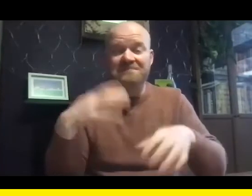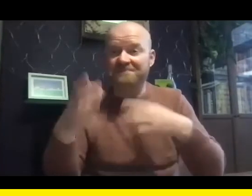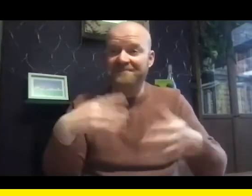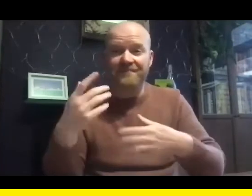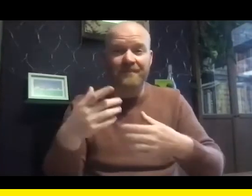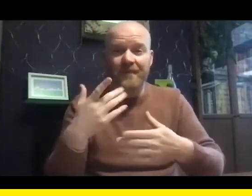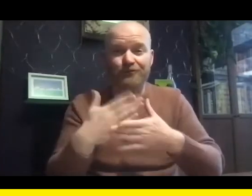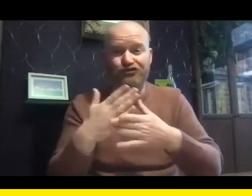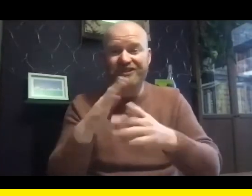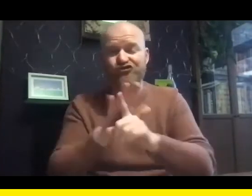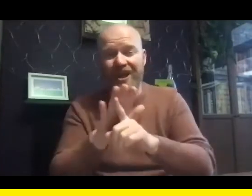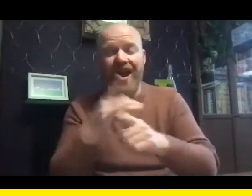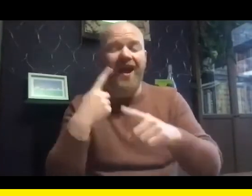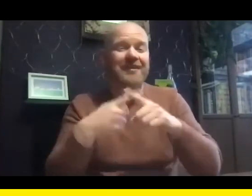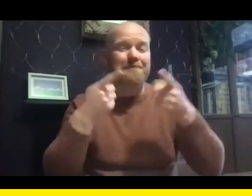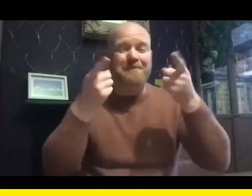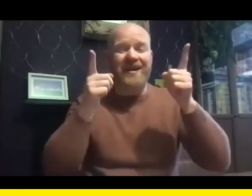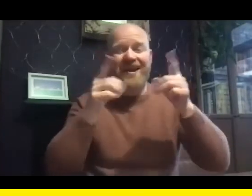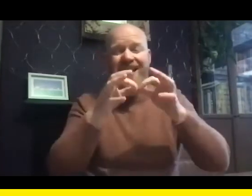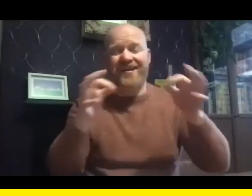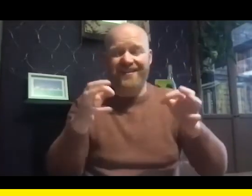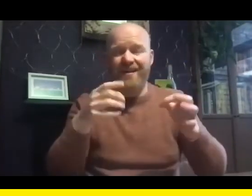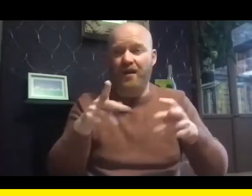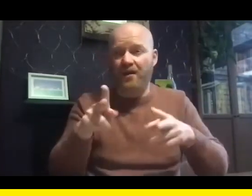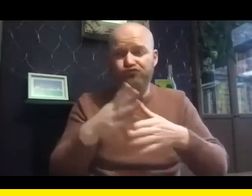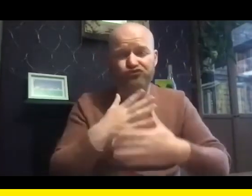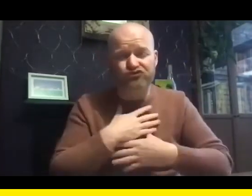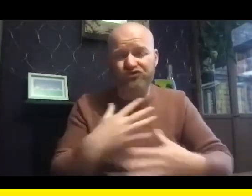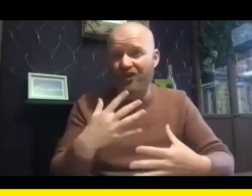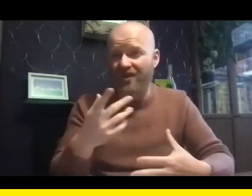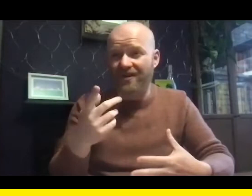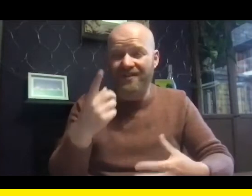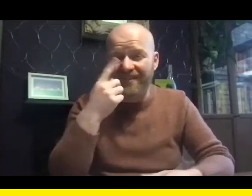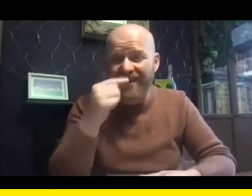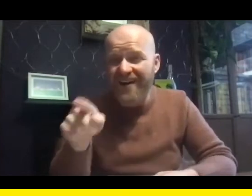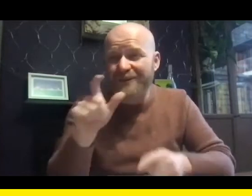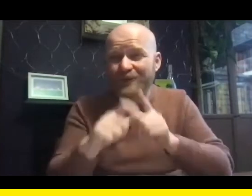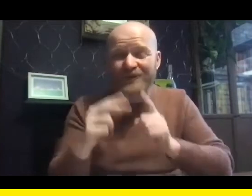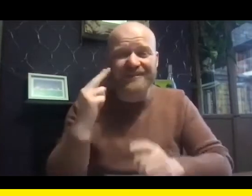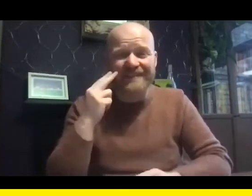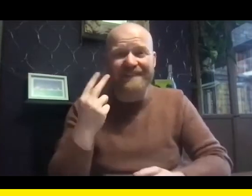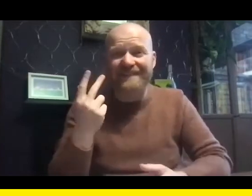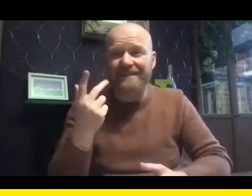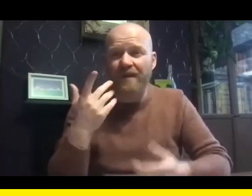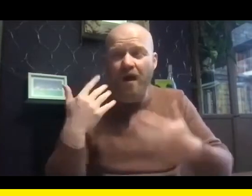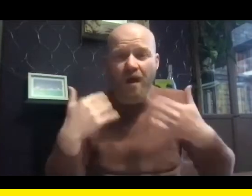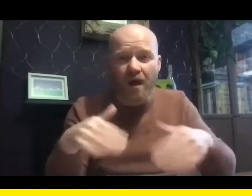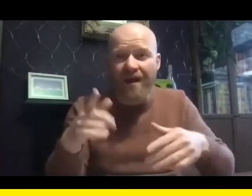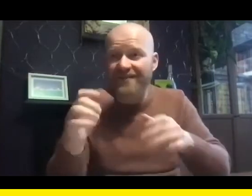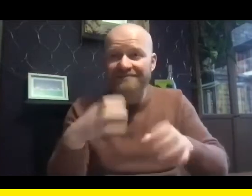just to make sure I was doing it properly. And, you know, the manager, my line manager, was actually quite